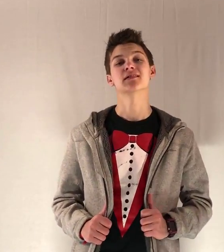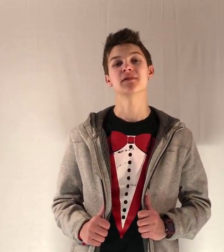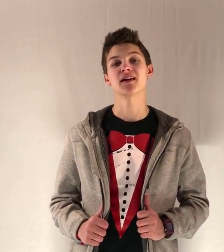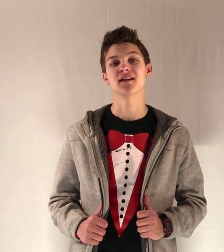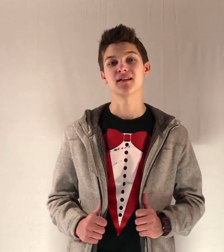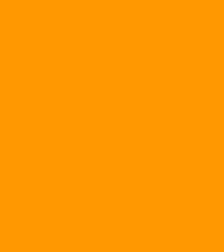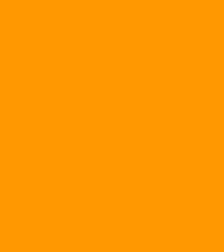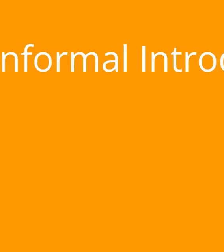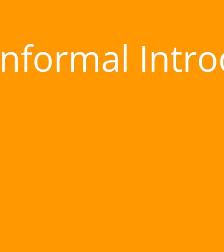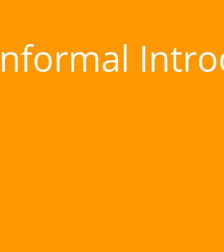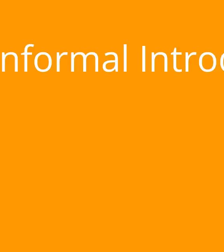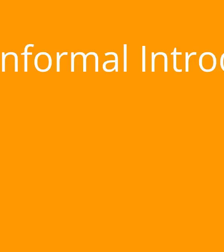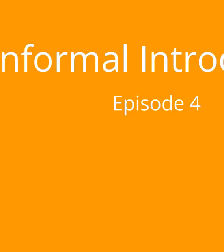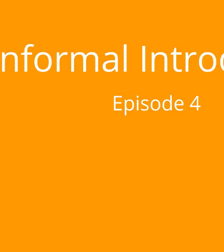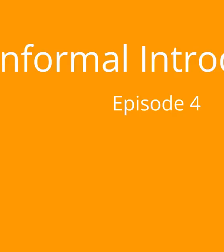begin.